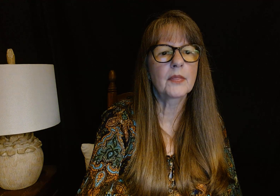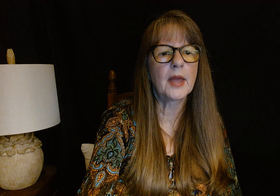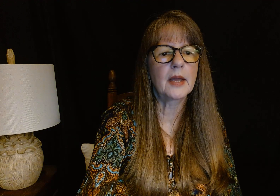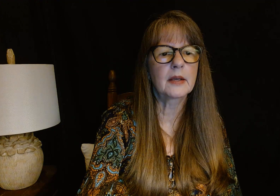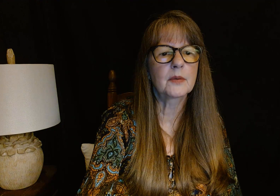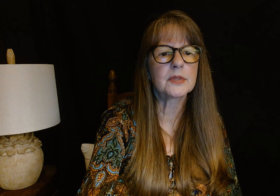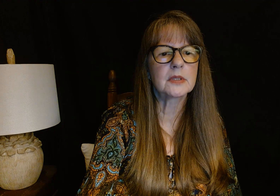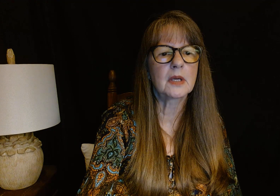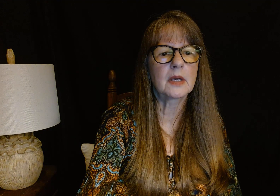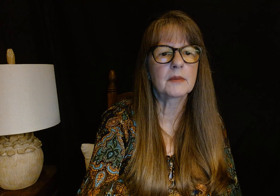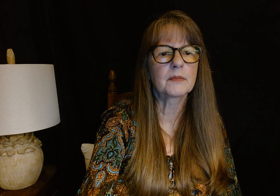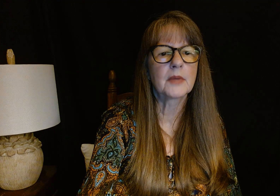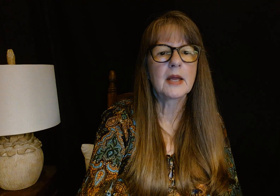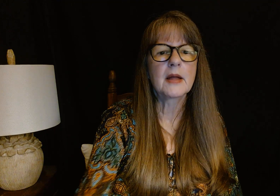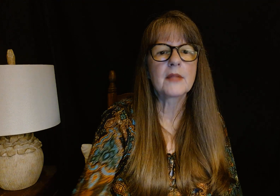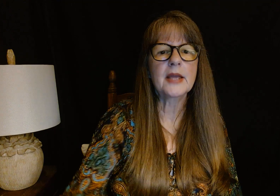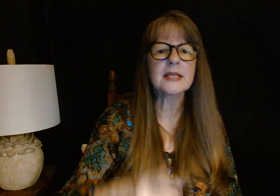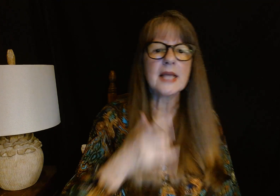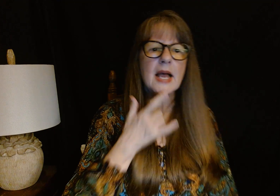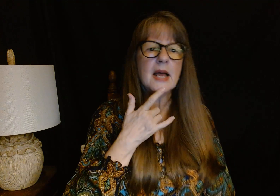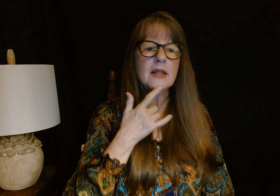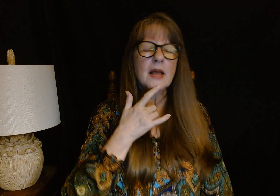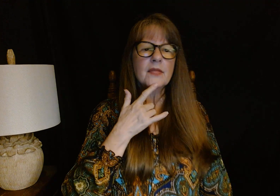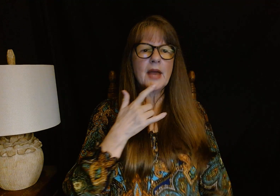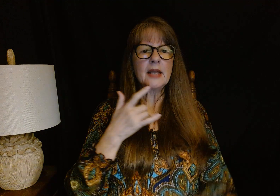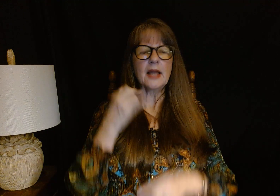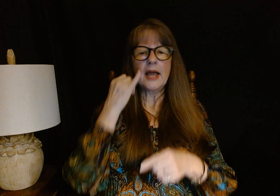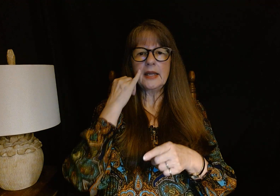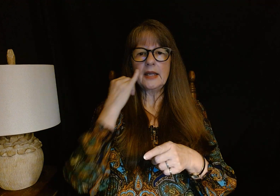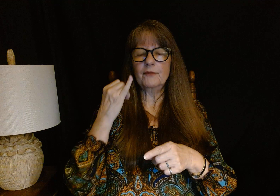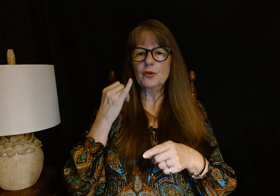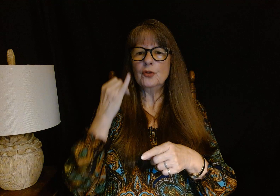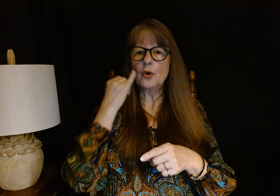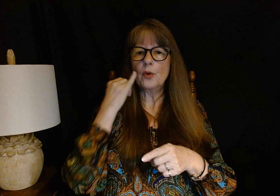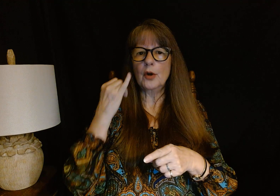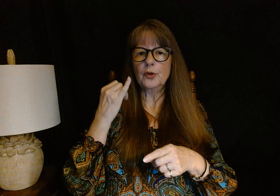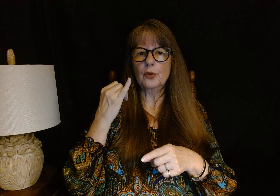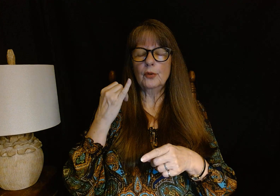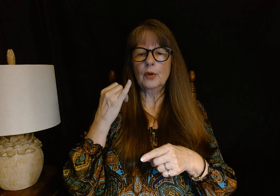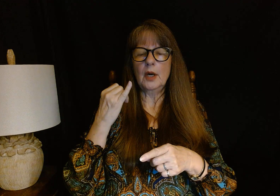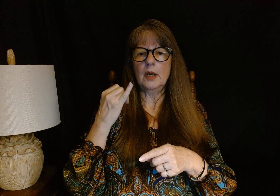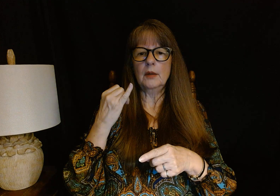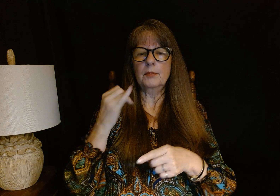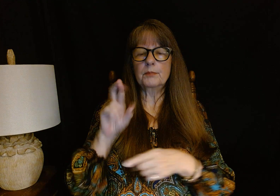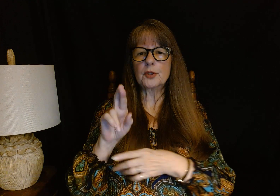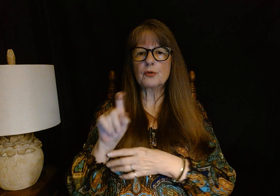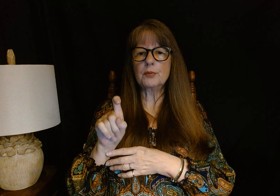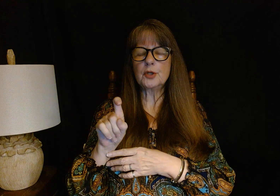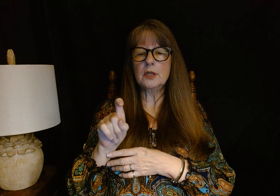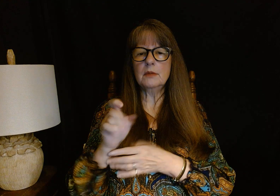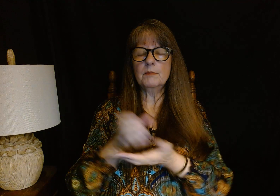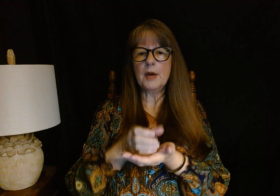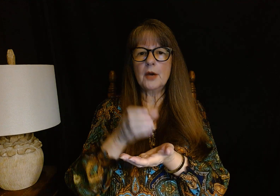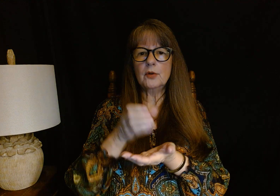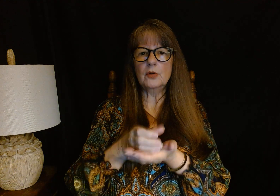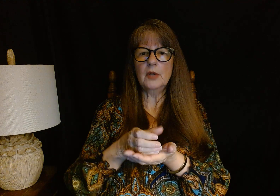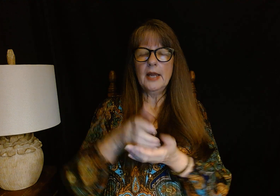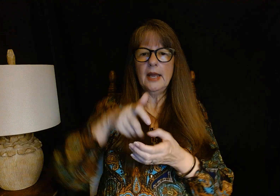that it was, they said that, like, if on your prescription bottle and